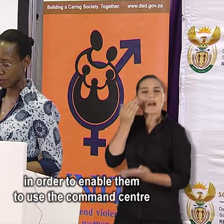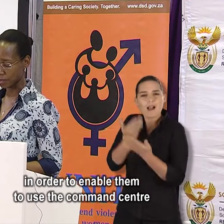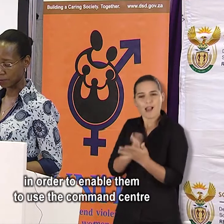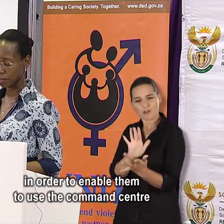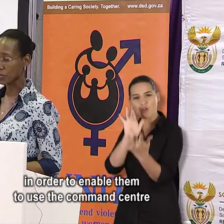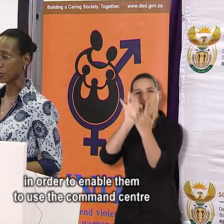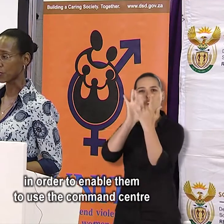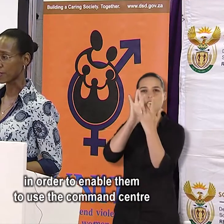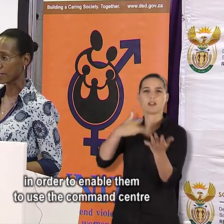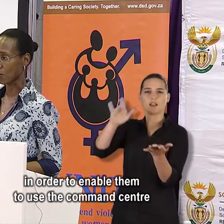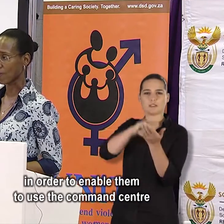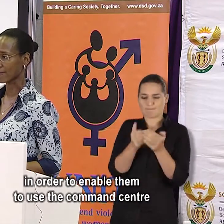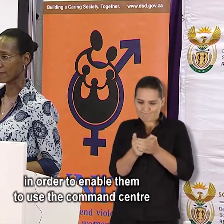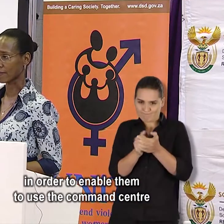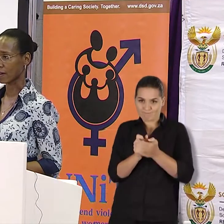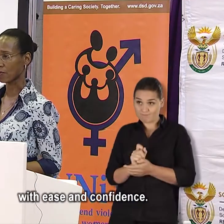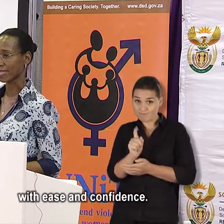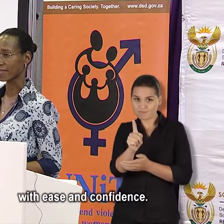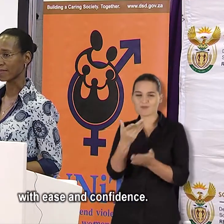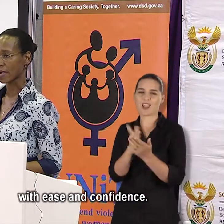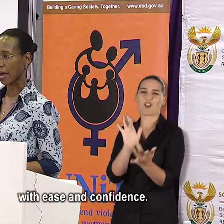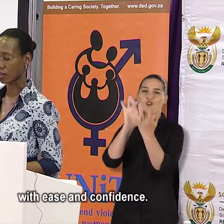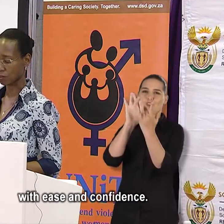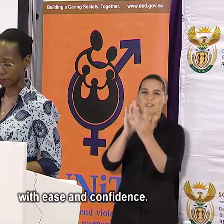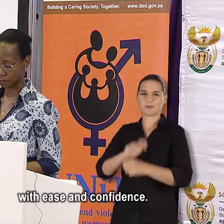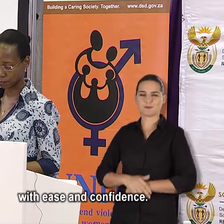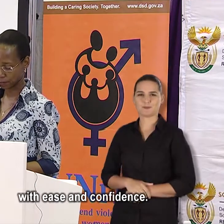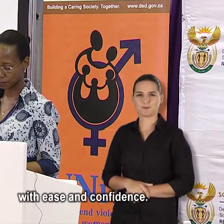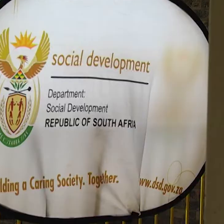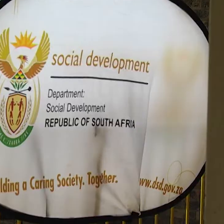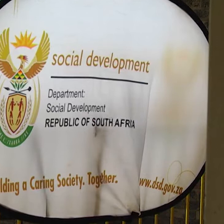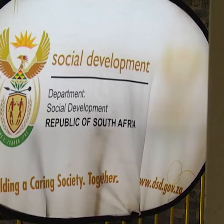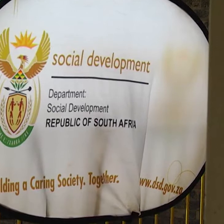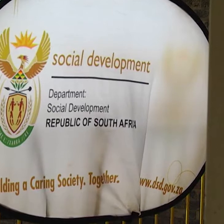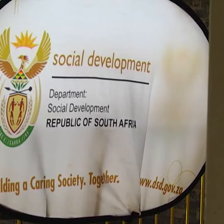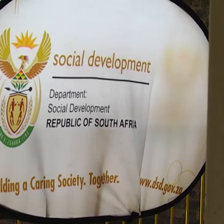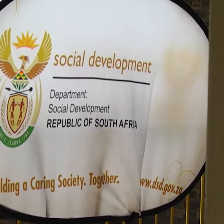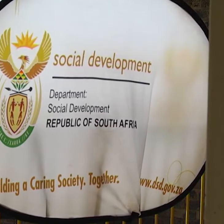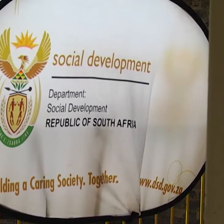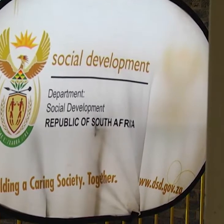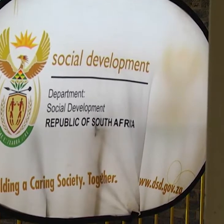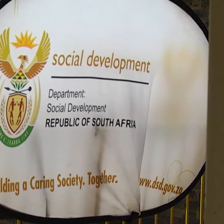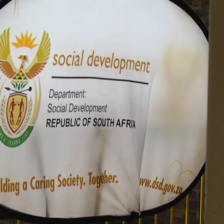to enable them to use the command center with ease and confidence.